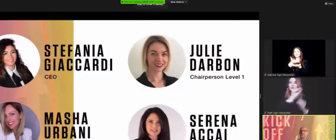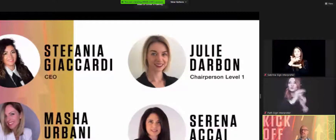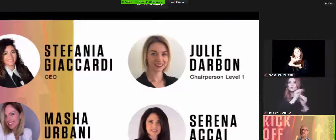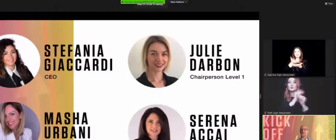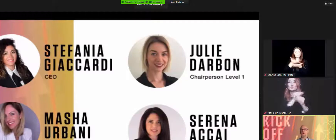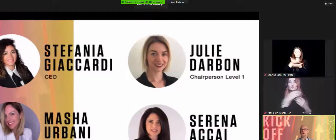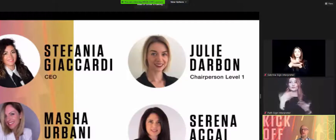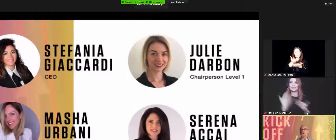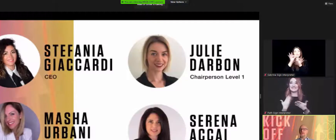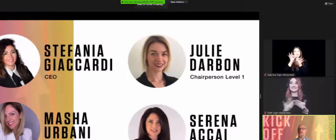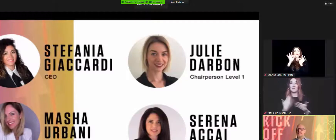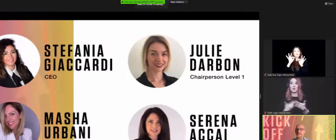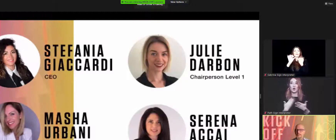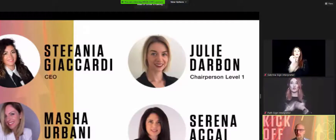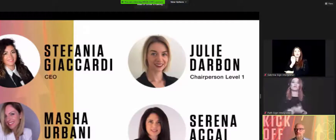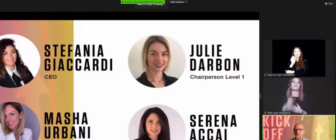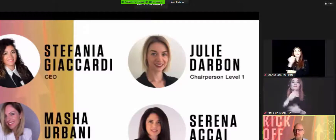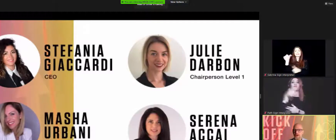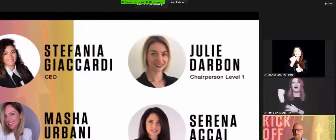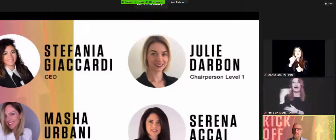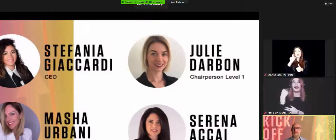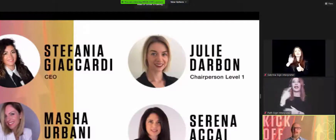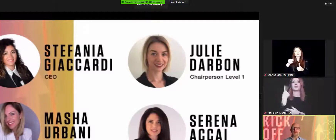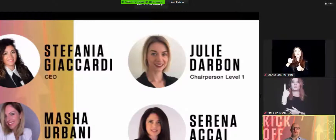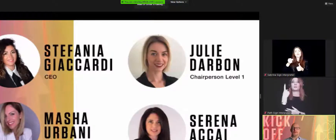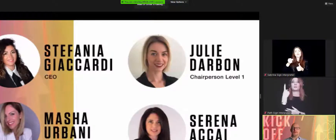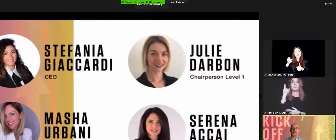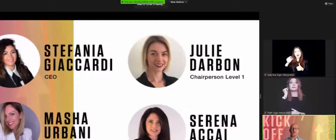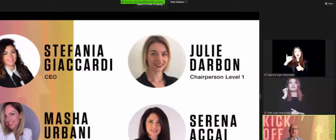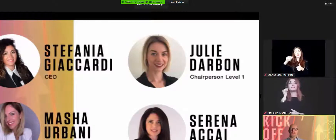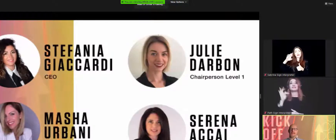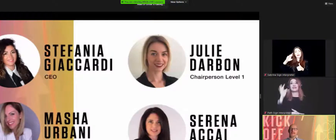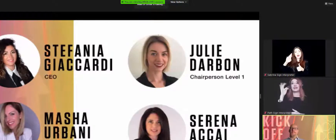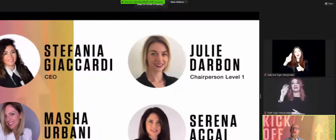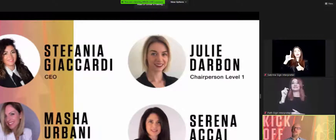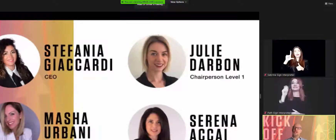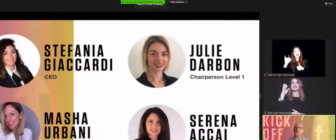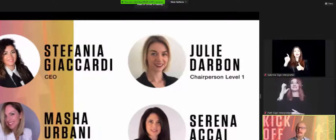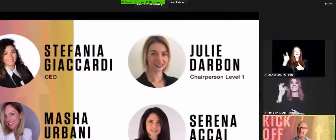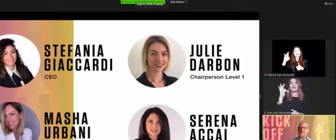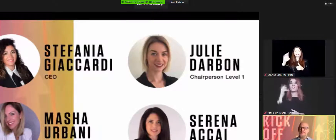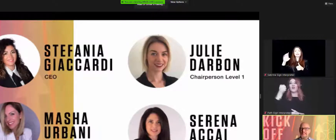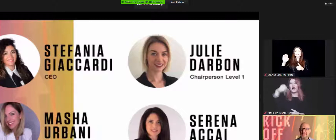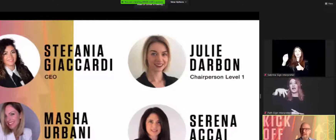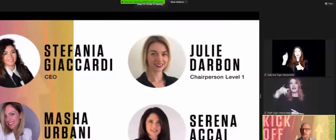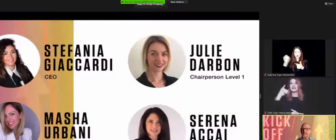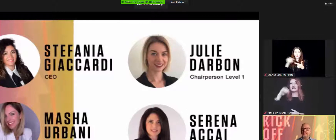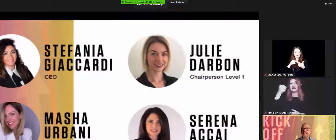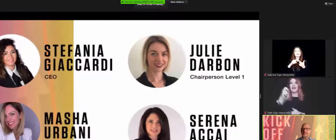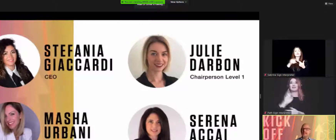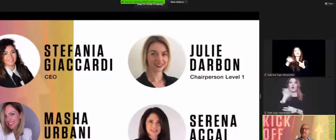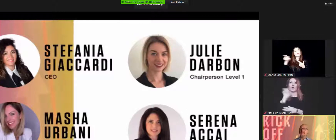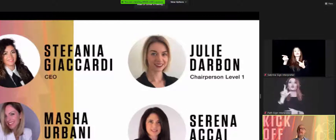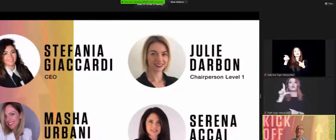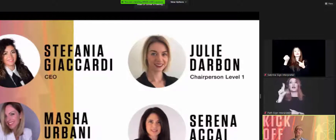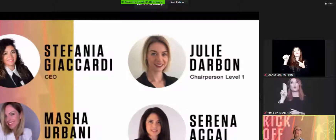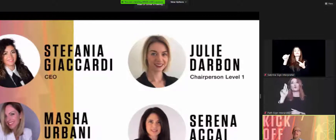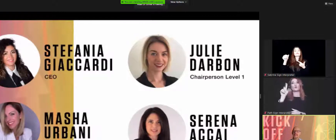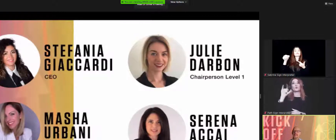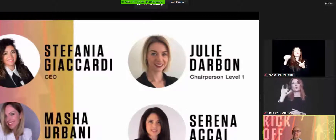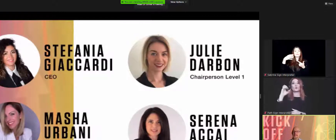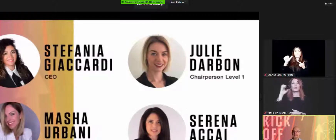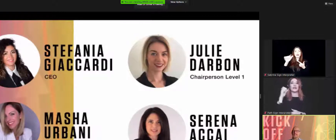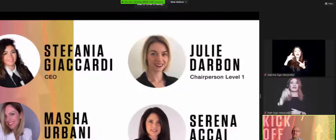She's a CEO. Julie Darbon from France, Chairperson 1. Masha Urbani, CEO in Italy. And